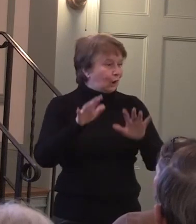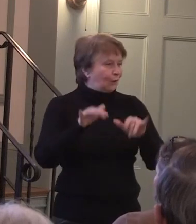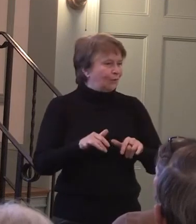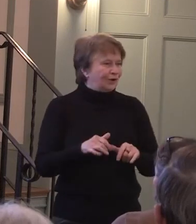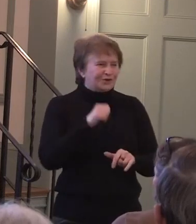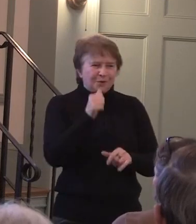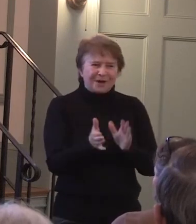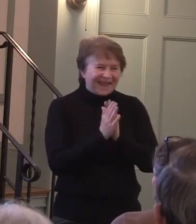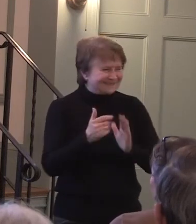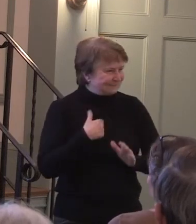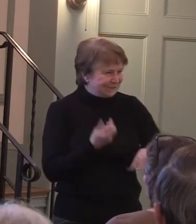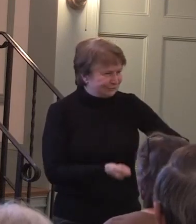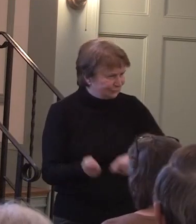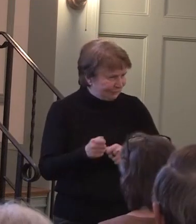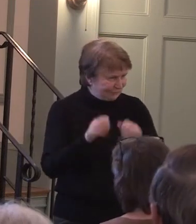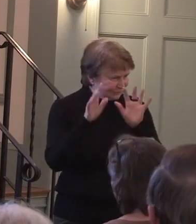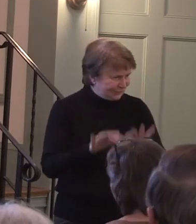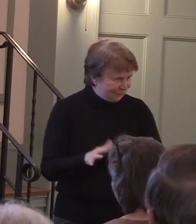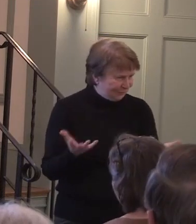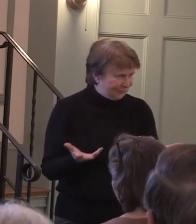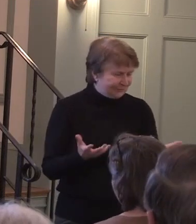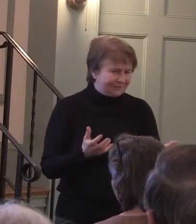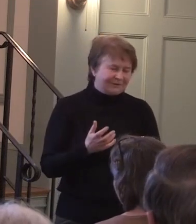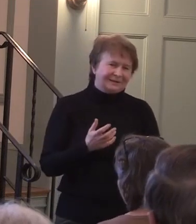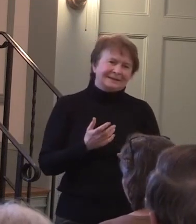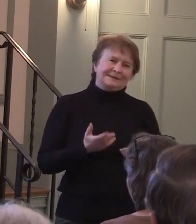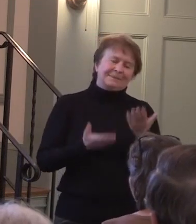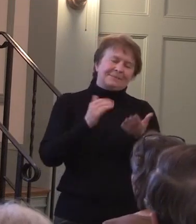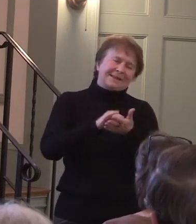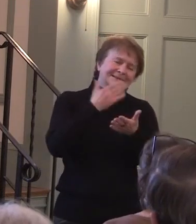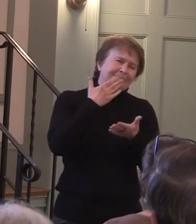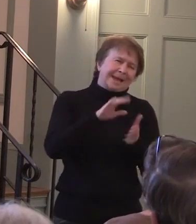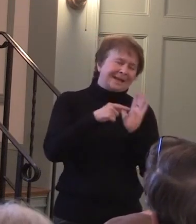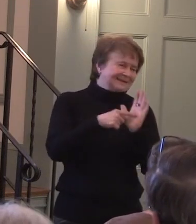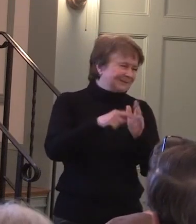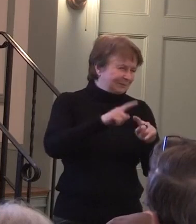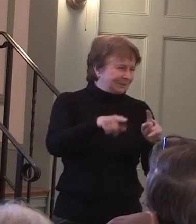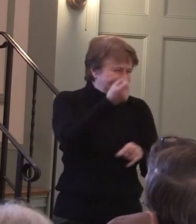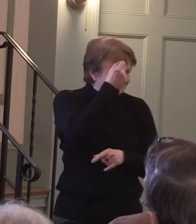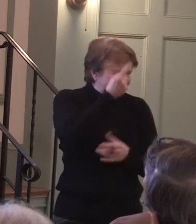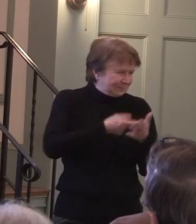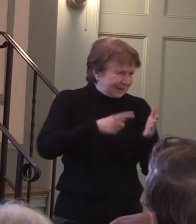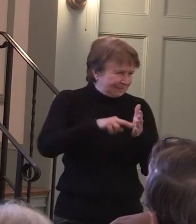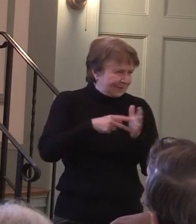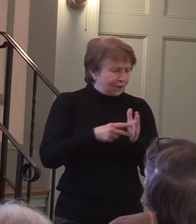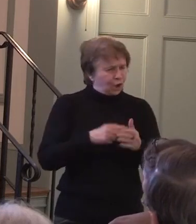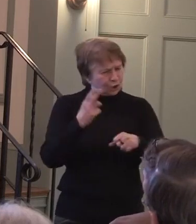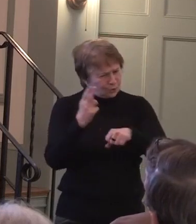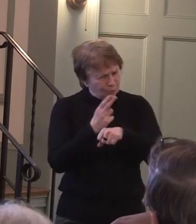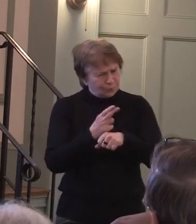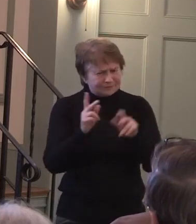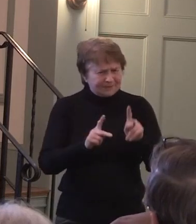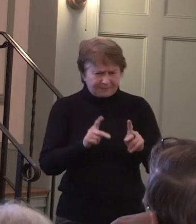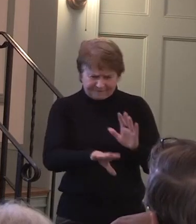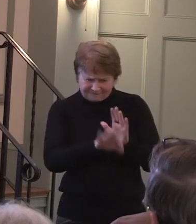don't ask me to shovel snow. I may be bad, you know what I mean? Use people's